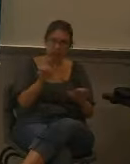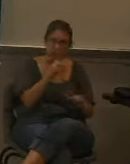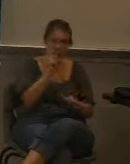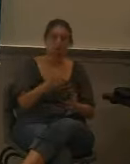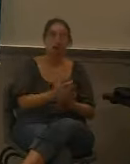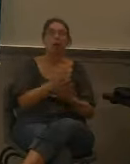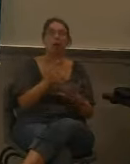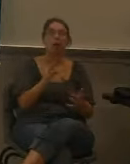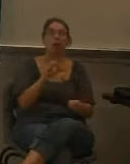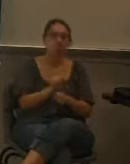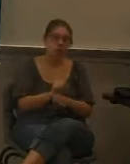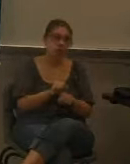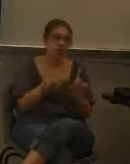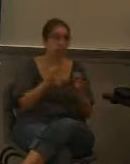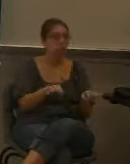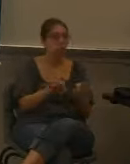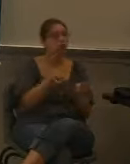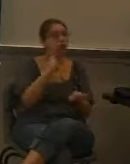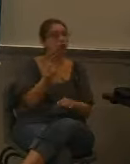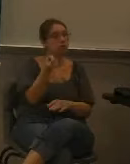in understanding how the systems work.